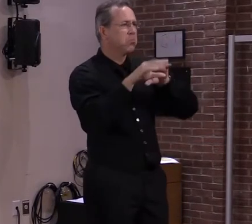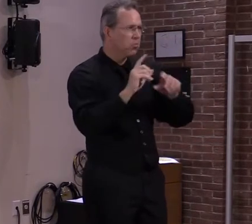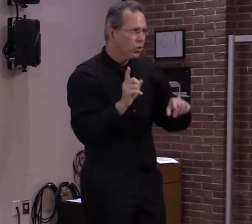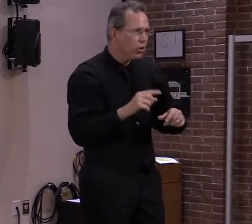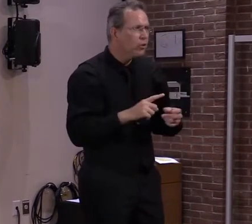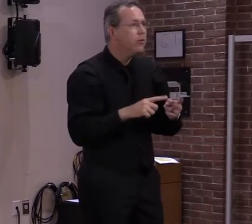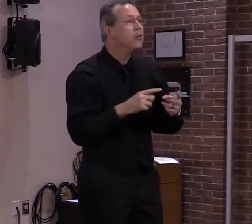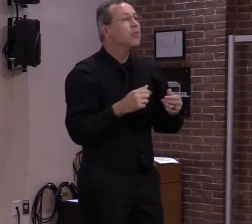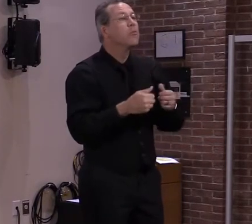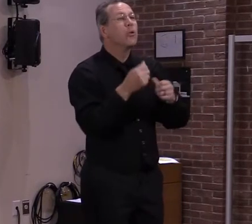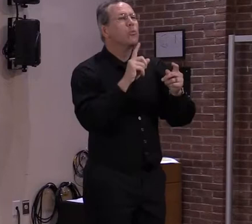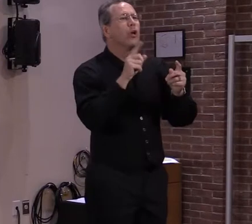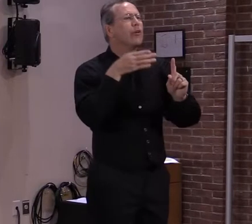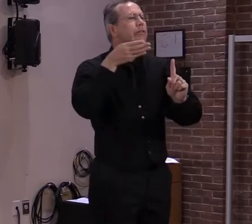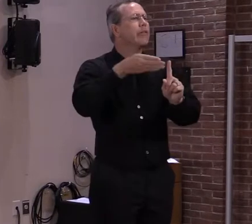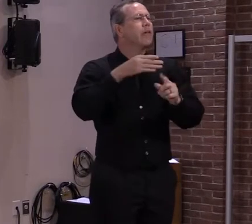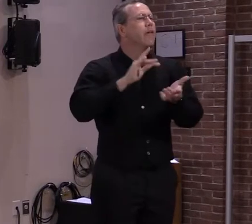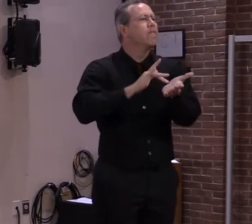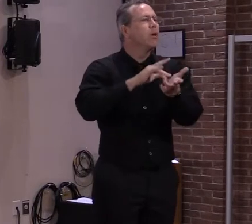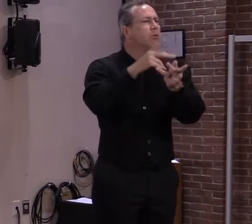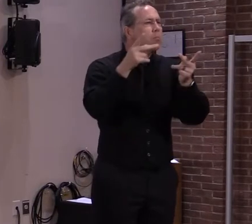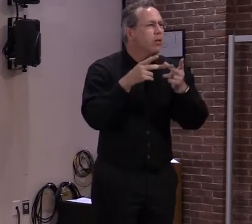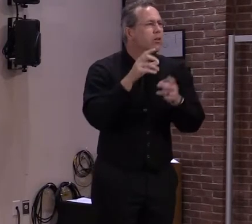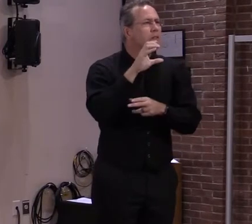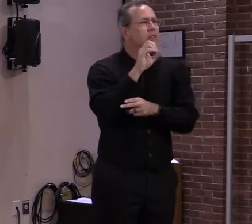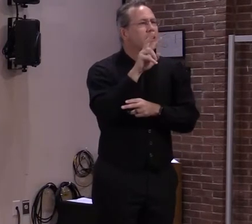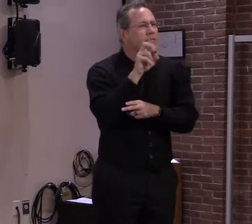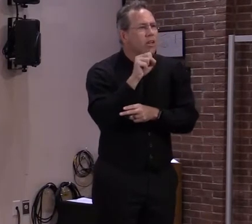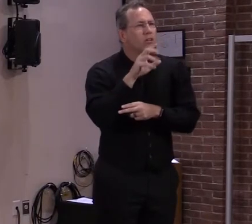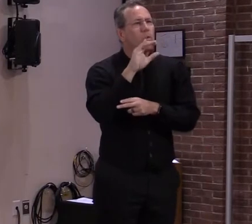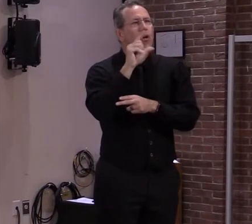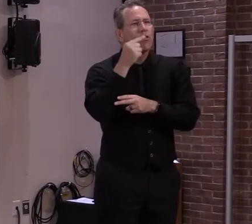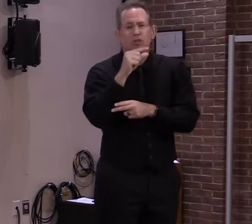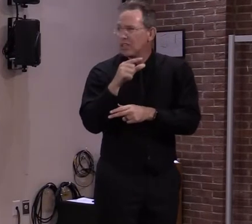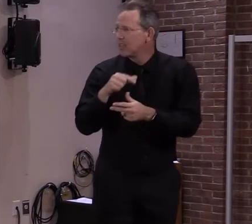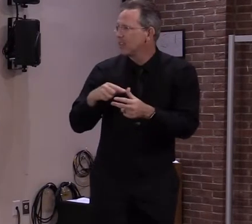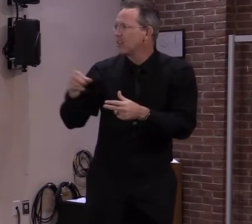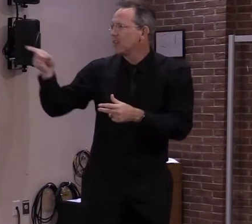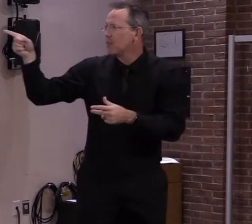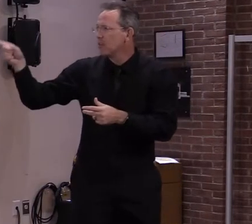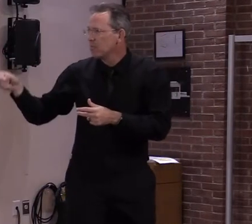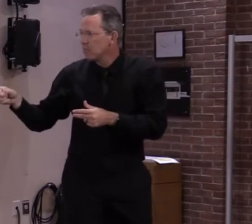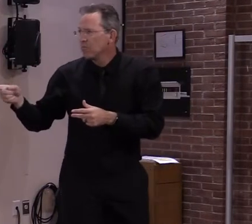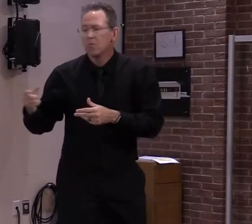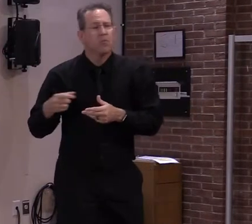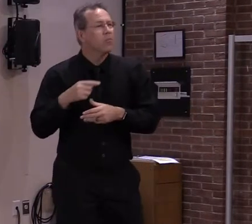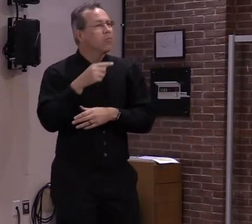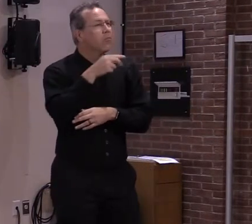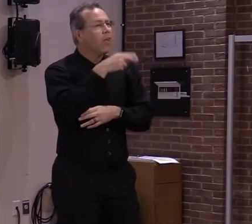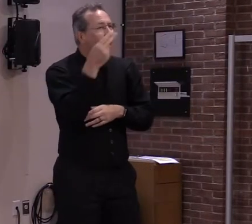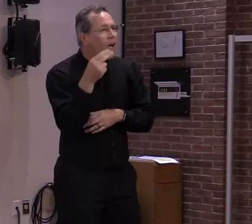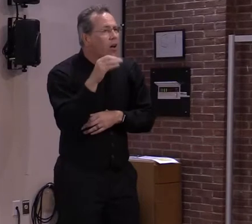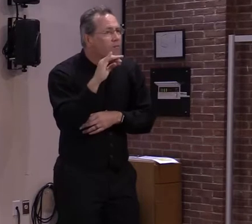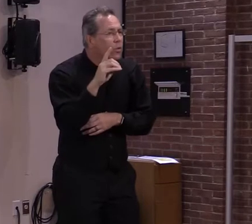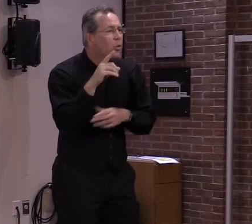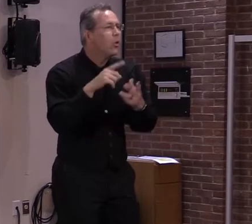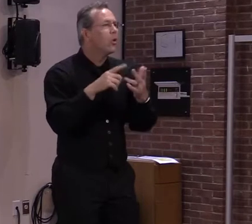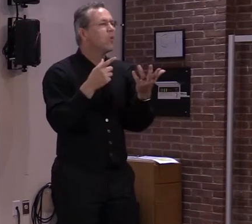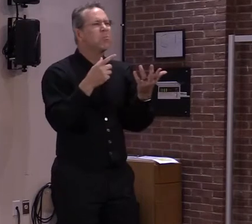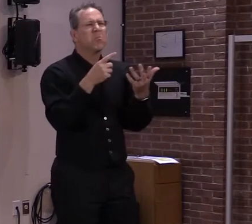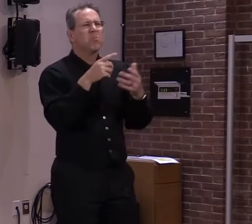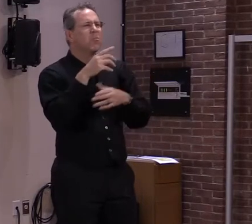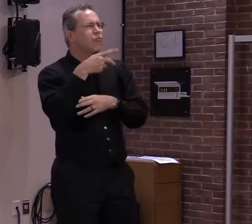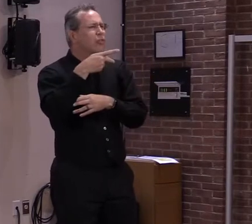also offering walk-in vaccinations. So ask your local pharmacist or simply walk in to a CVS,